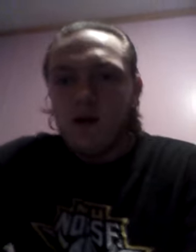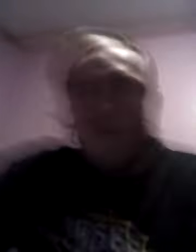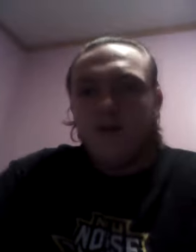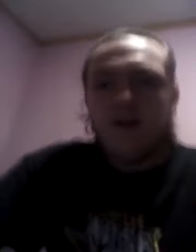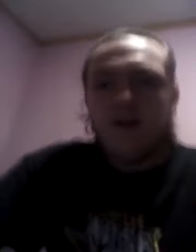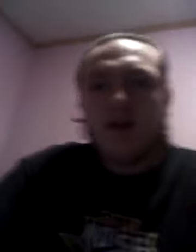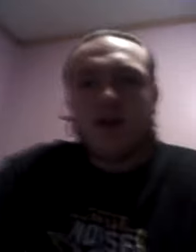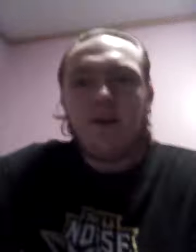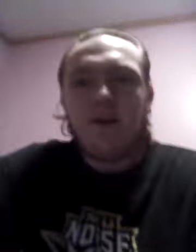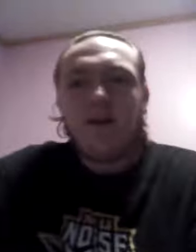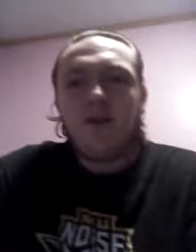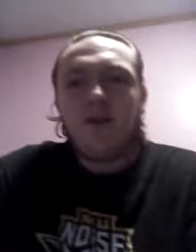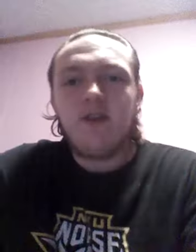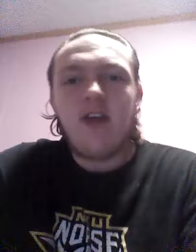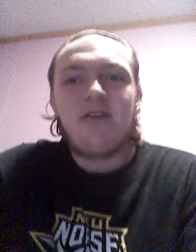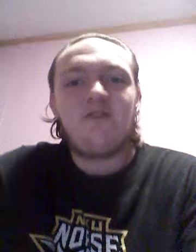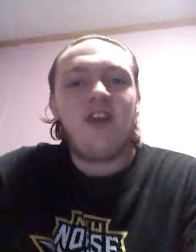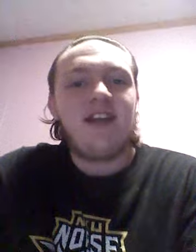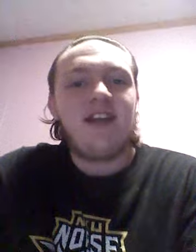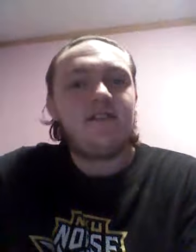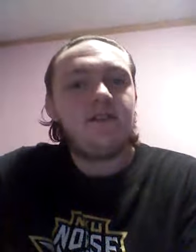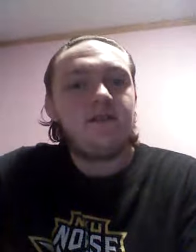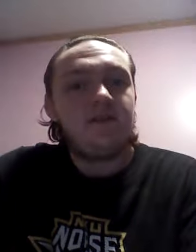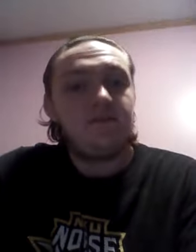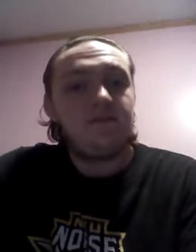will McGregor and Mayweather ever fight?